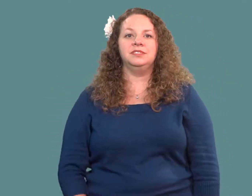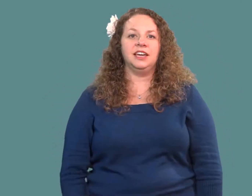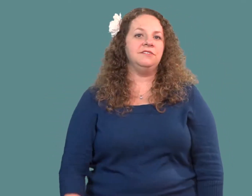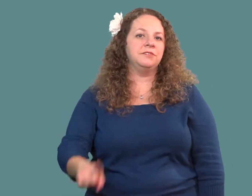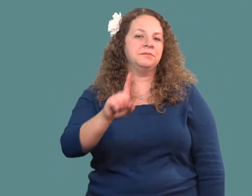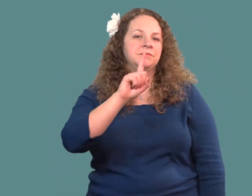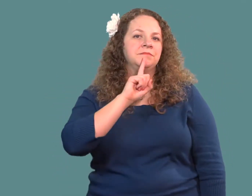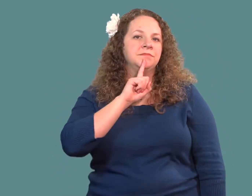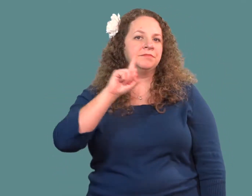Deaf,